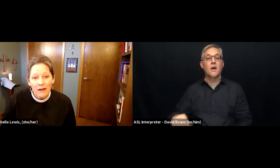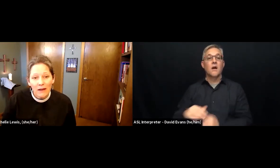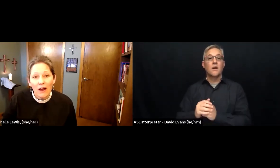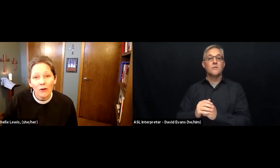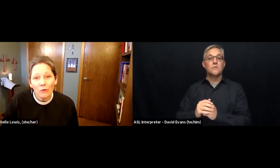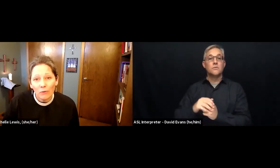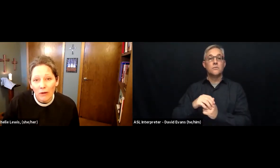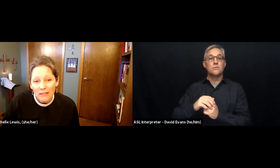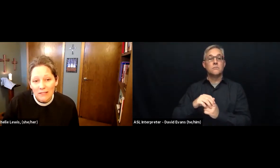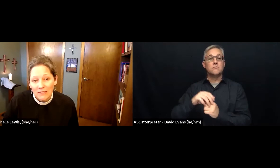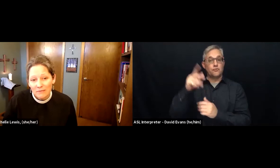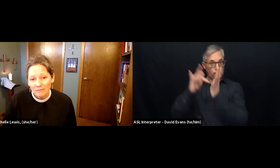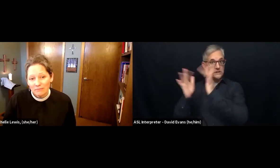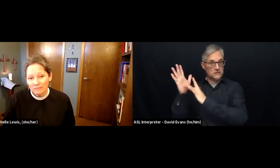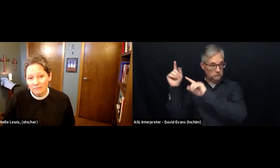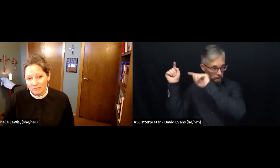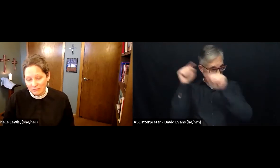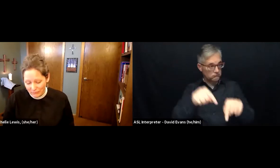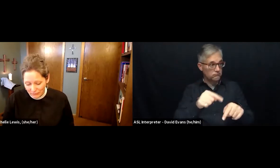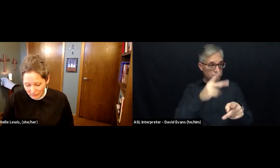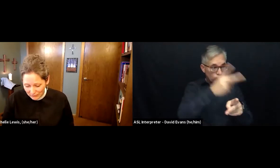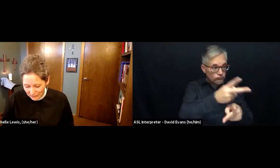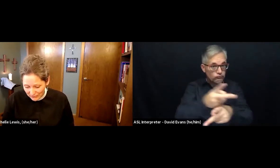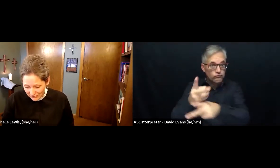lepers and the hungry ones.